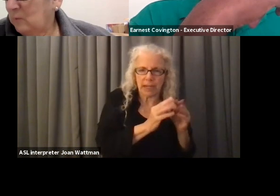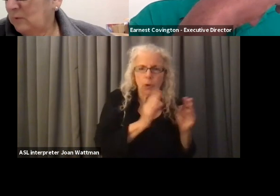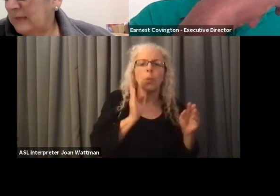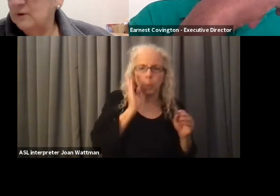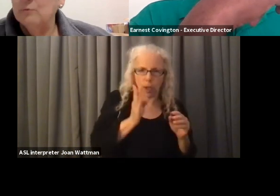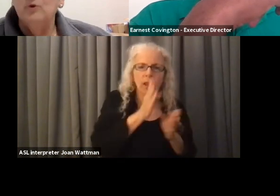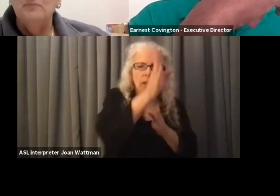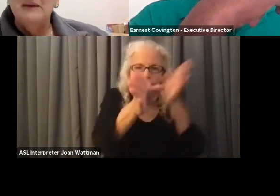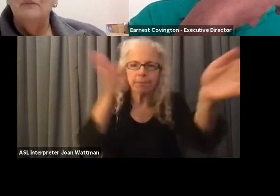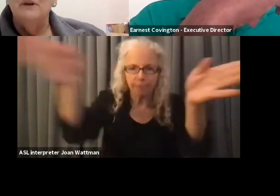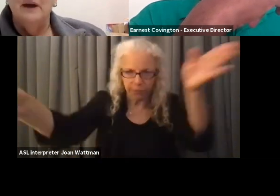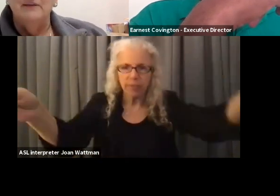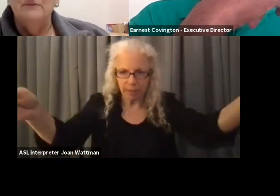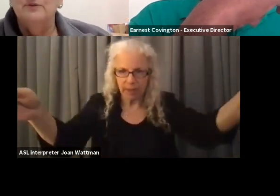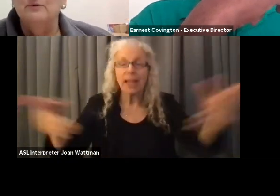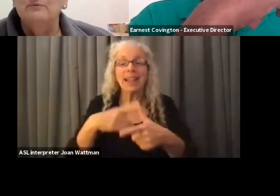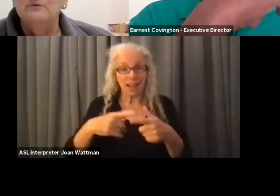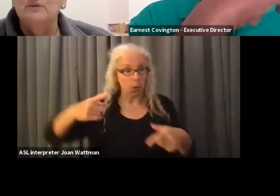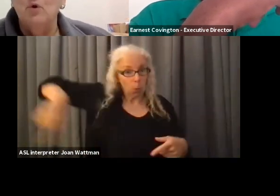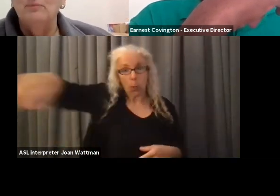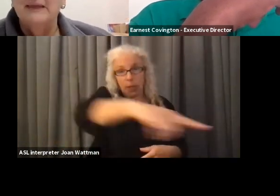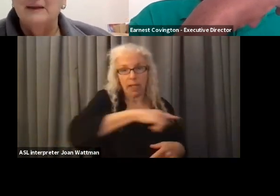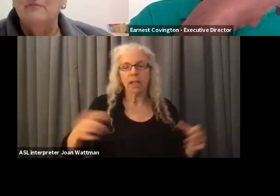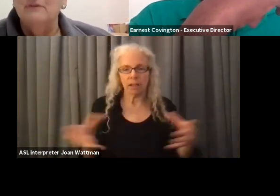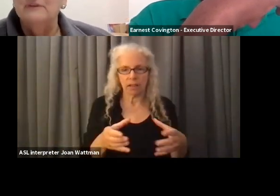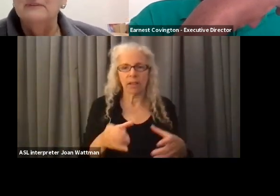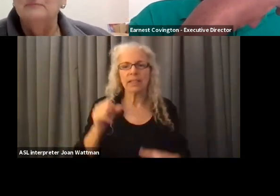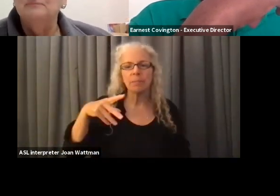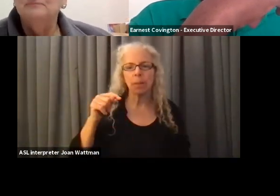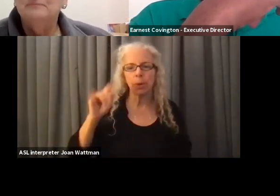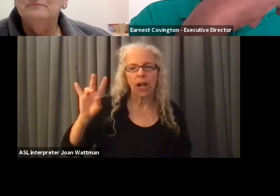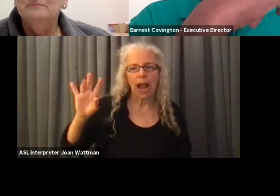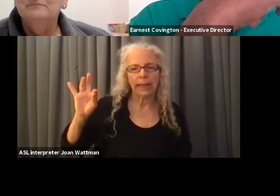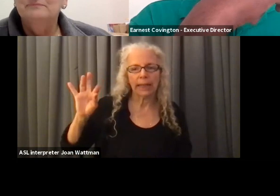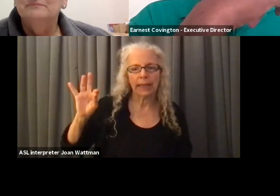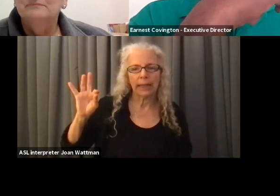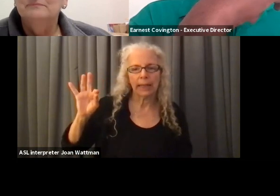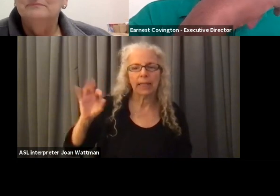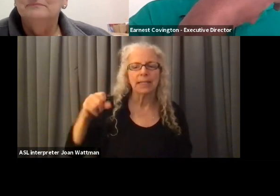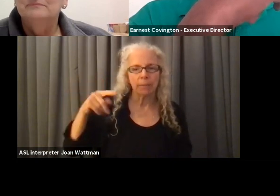And we will, as a group, meet on the 9th to do some more planning for this.